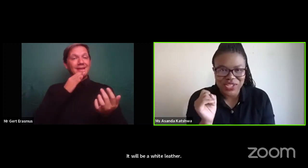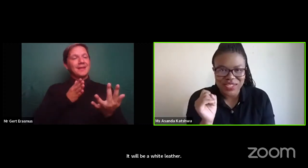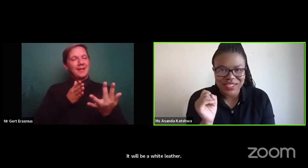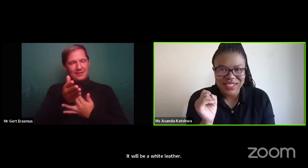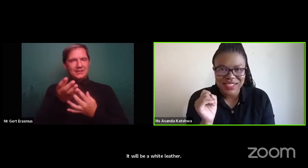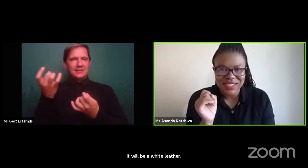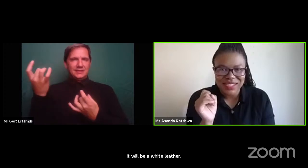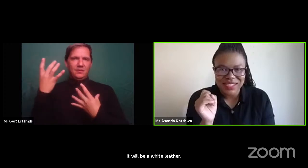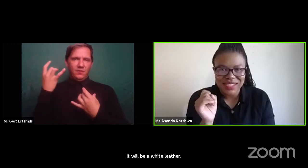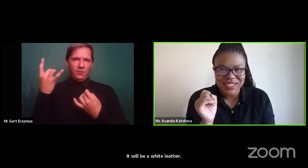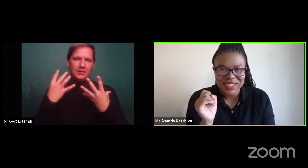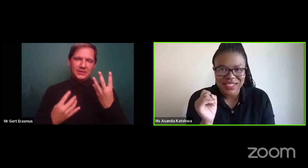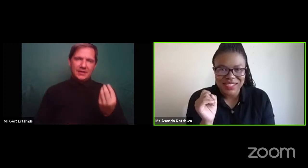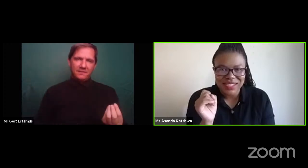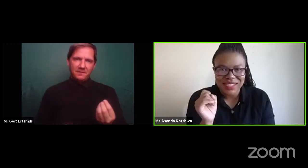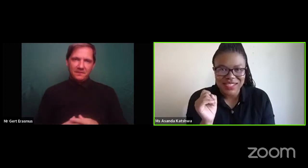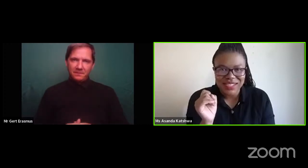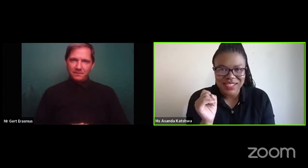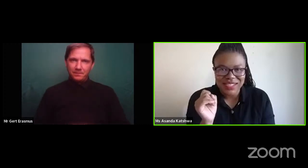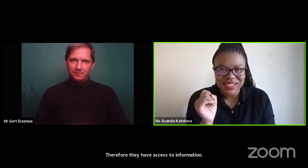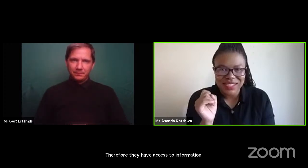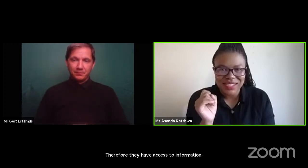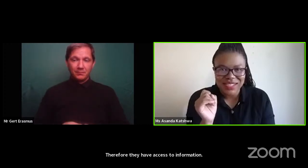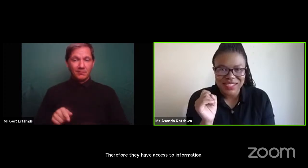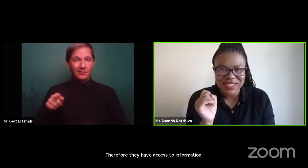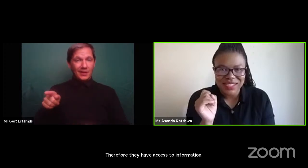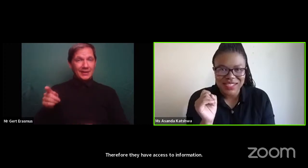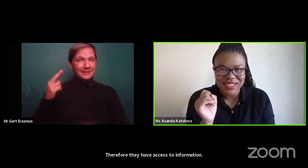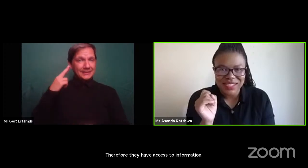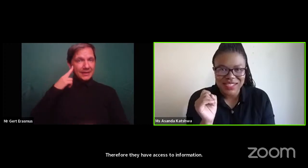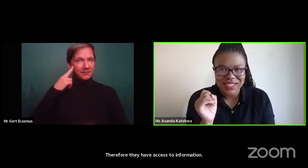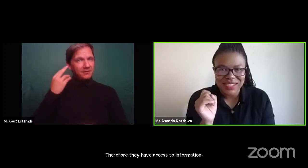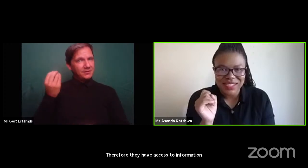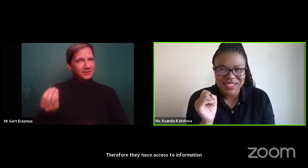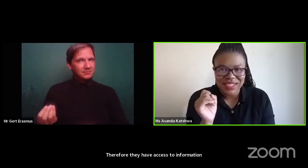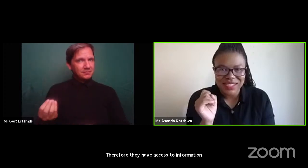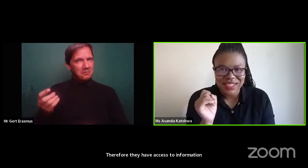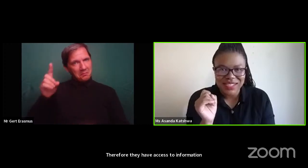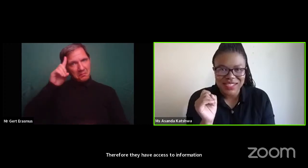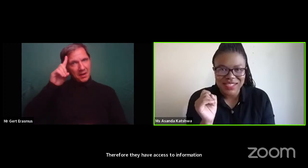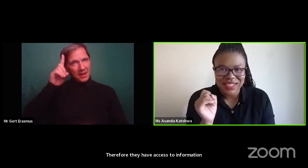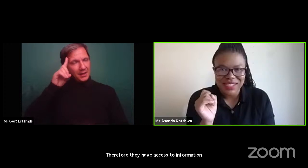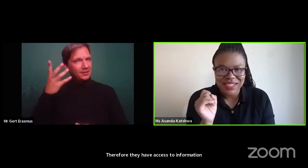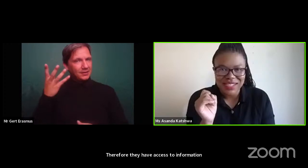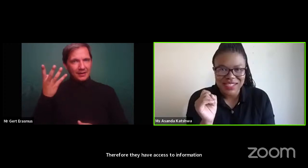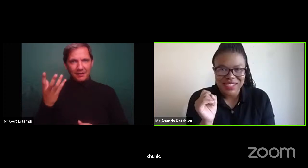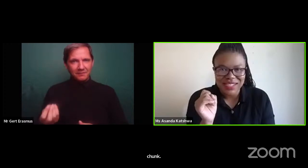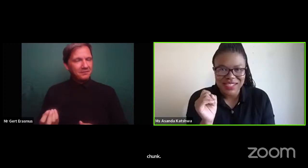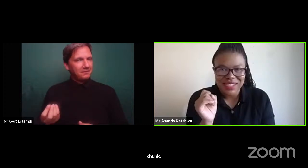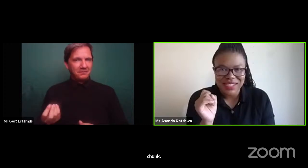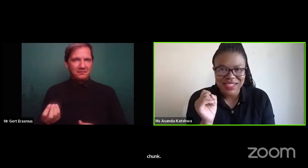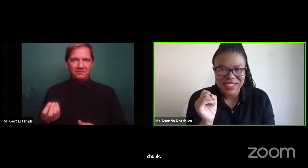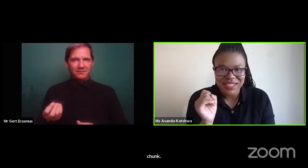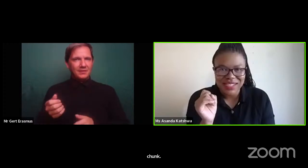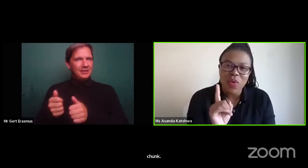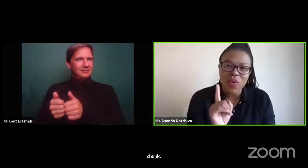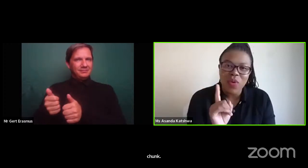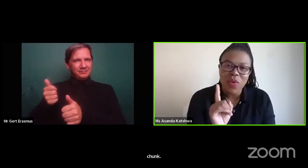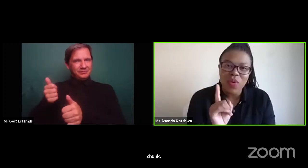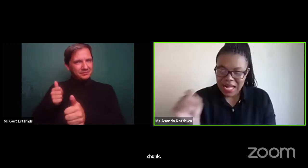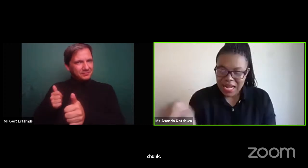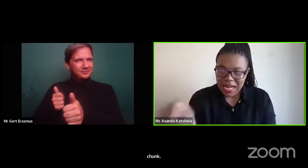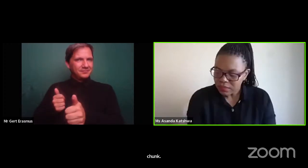information. A Black child in a rural area will always never have quick